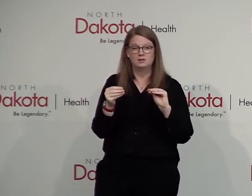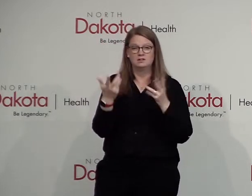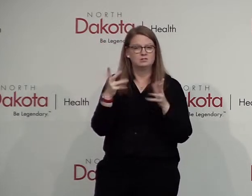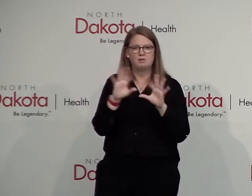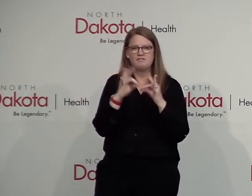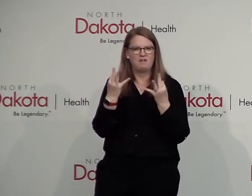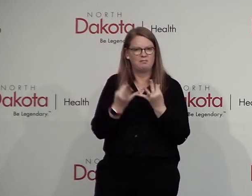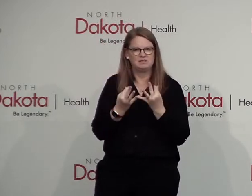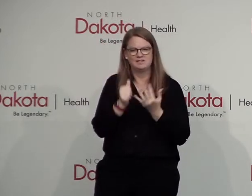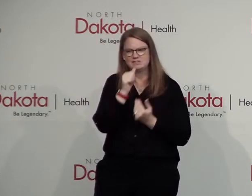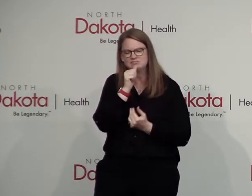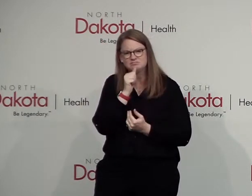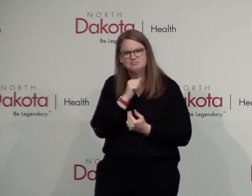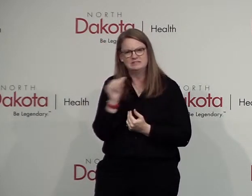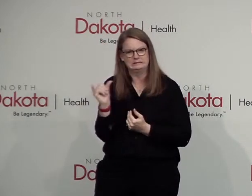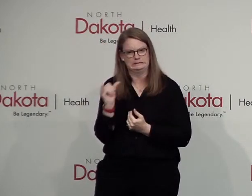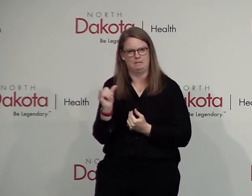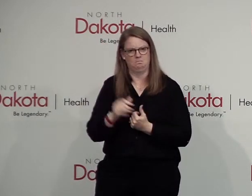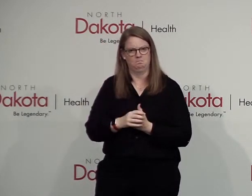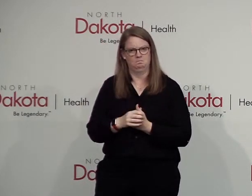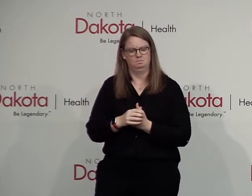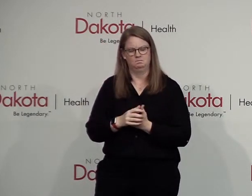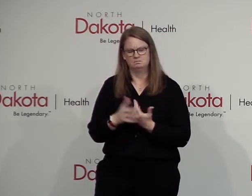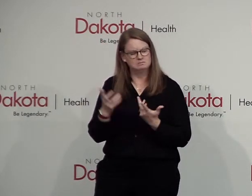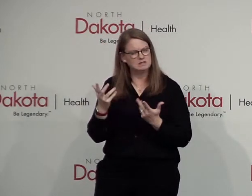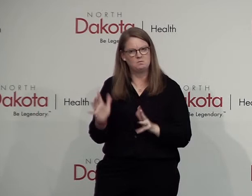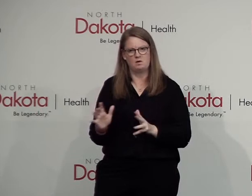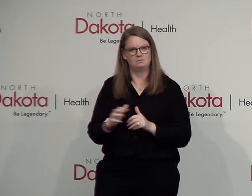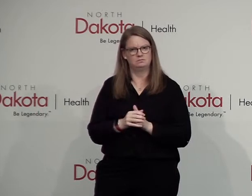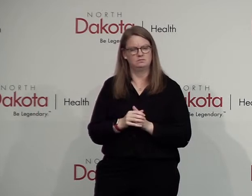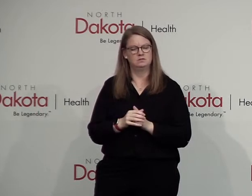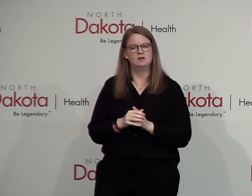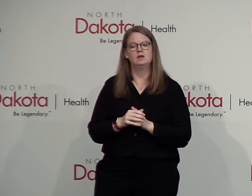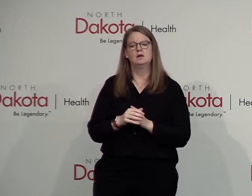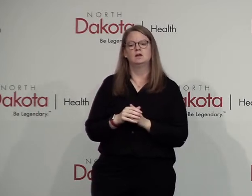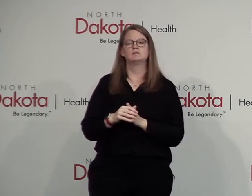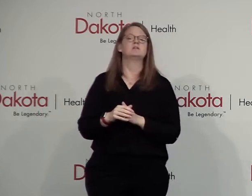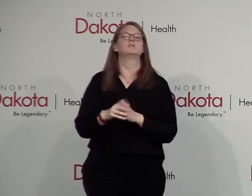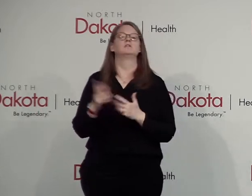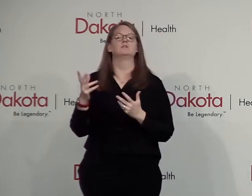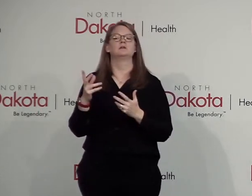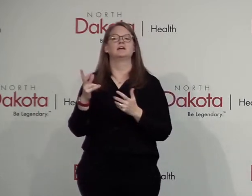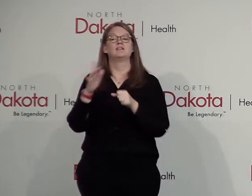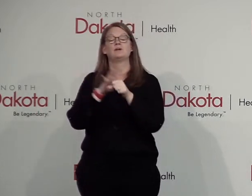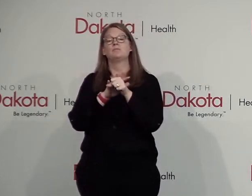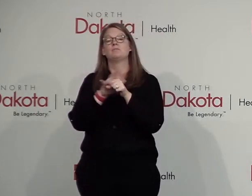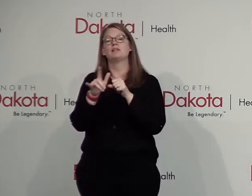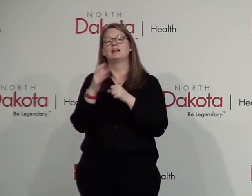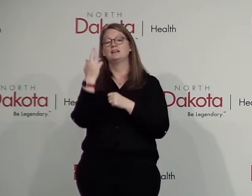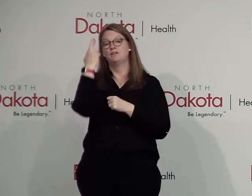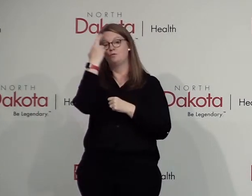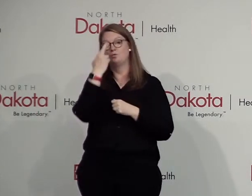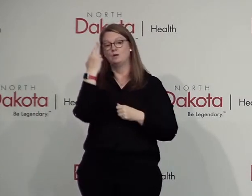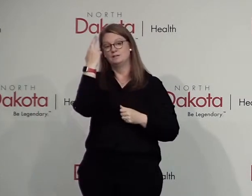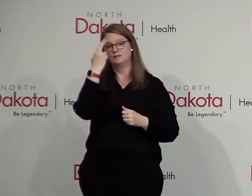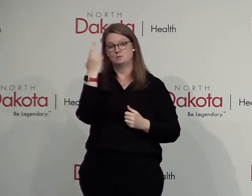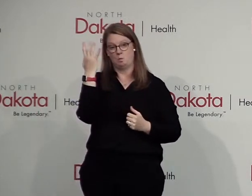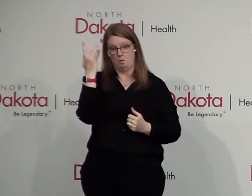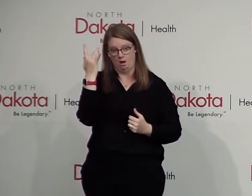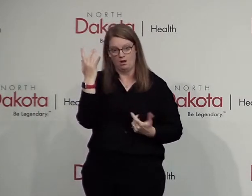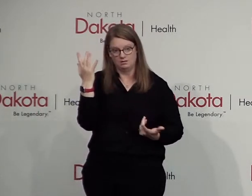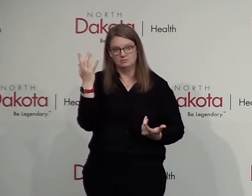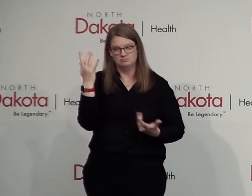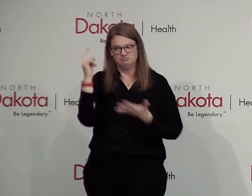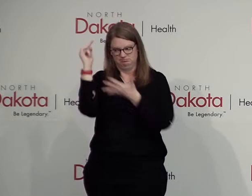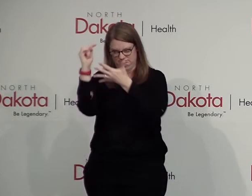through that, and was sharing her story. And so we have plenty of reasons why, but the